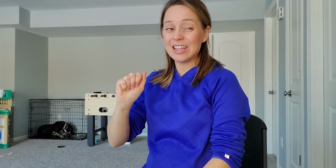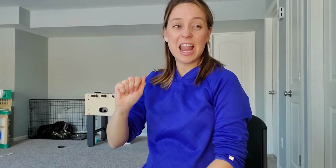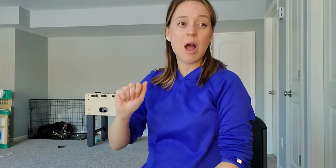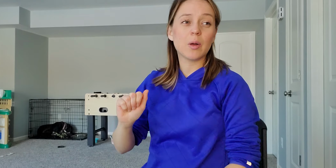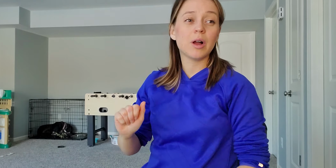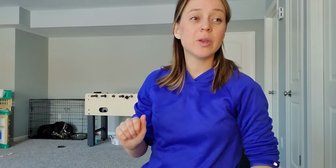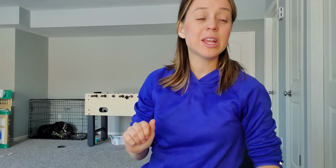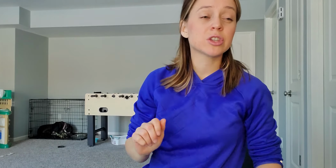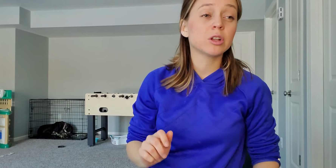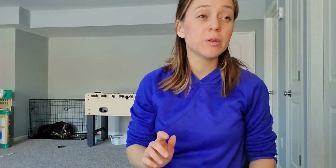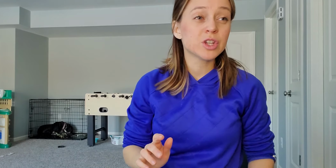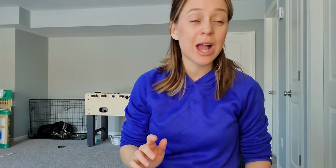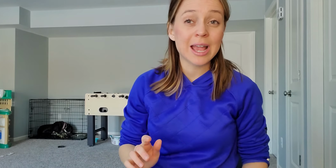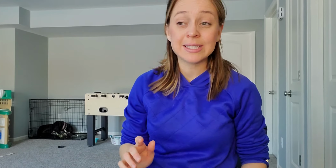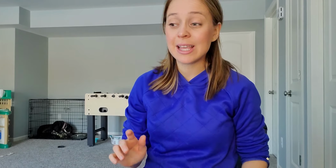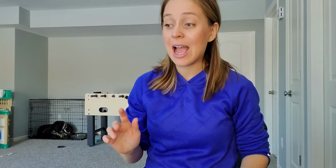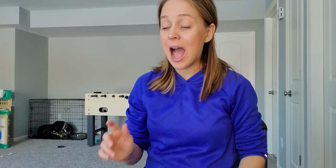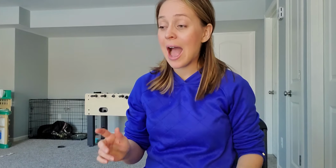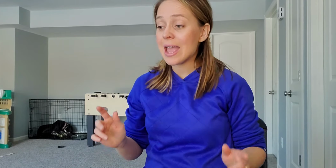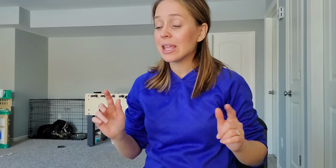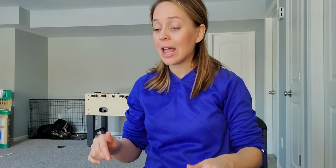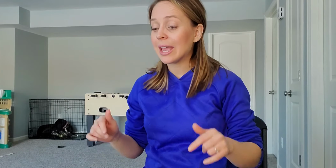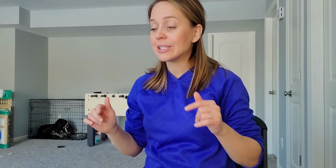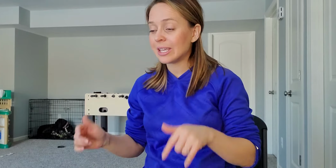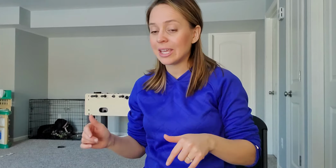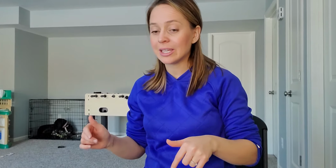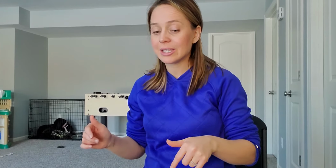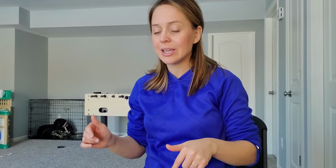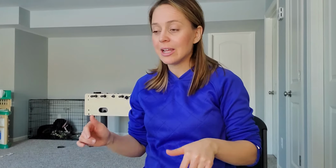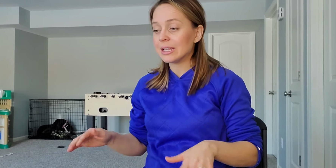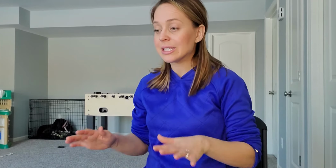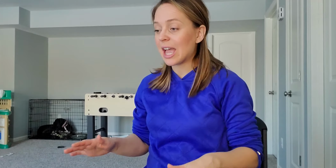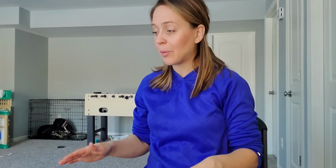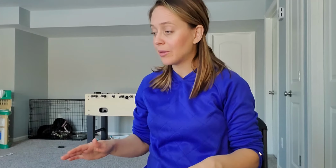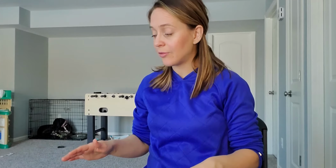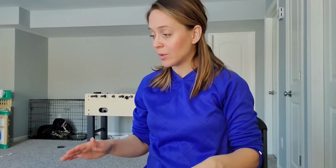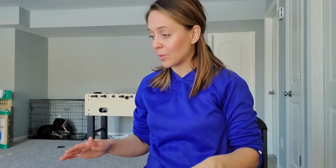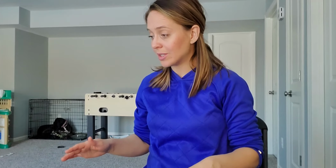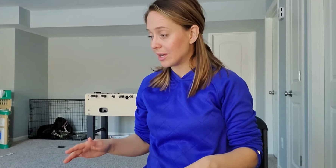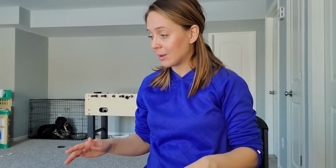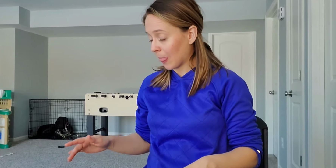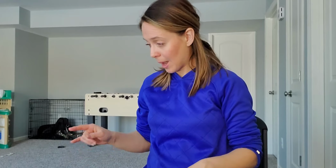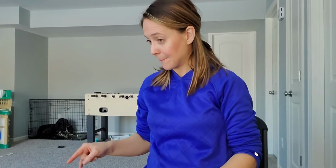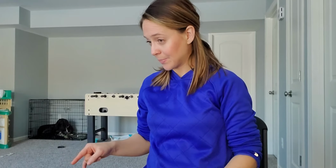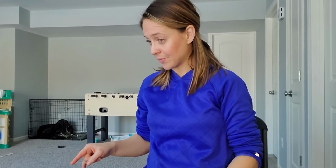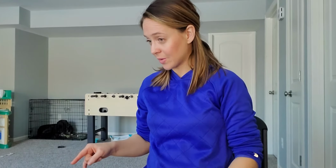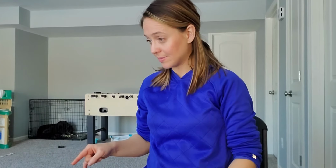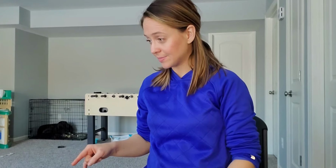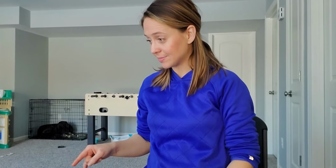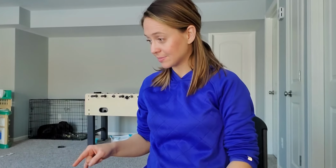Now, I want you each to close your eyes and say, I like to eat, and sign one of the foods that we did.